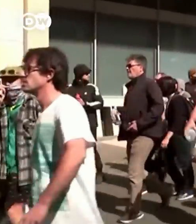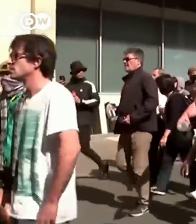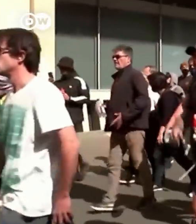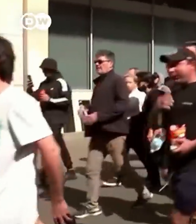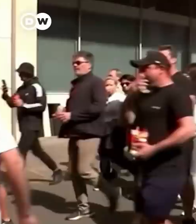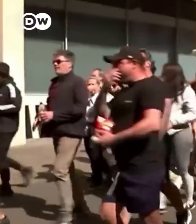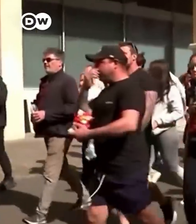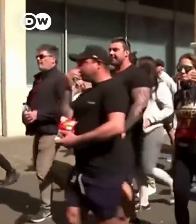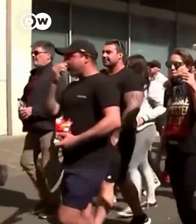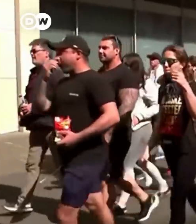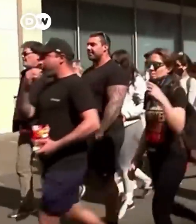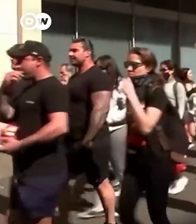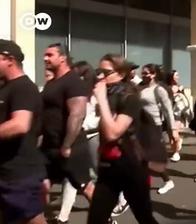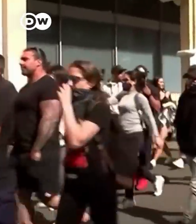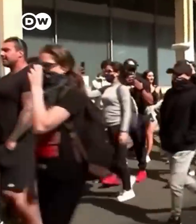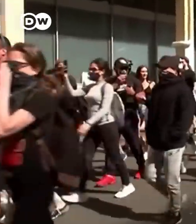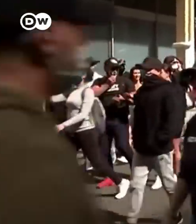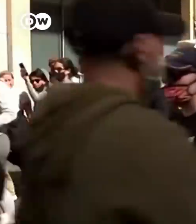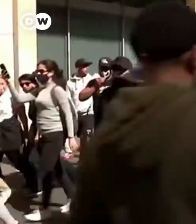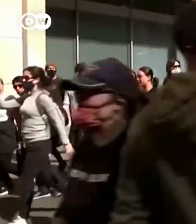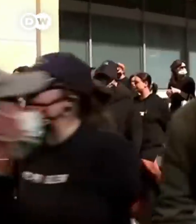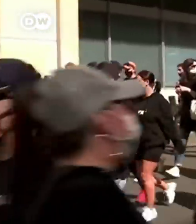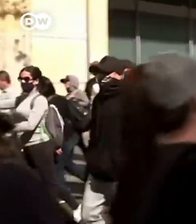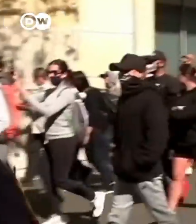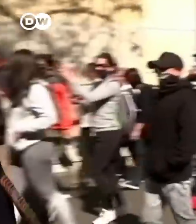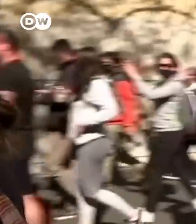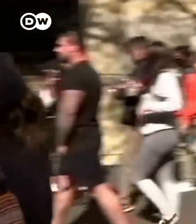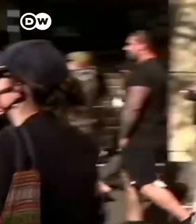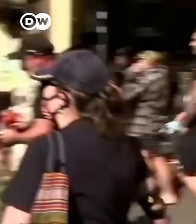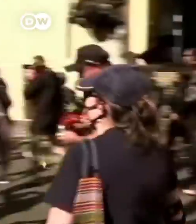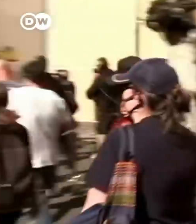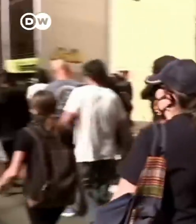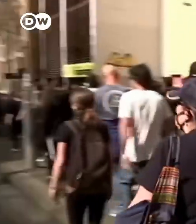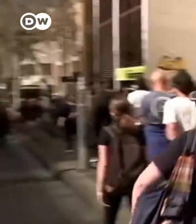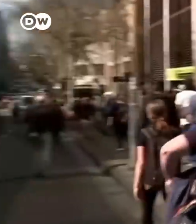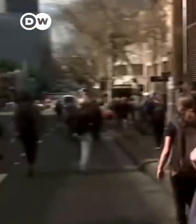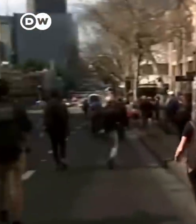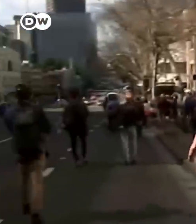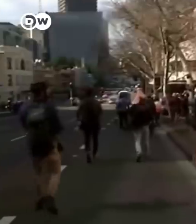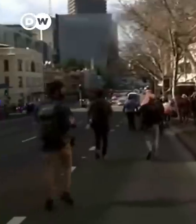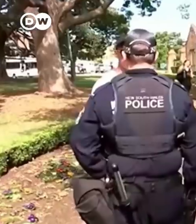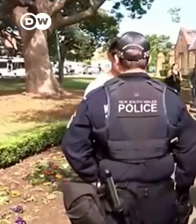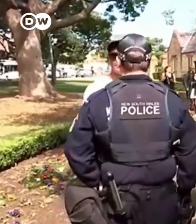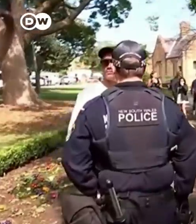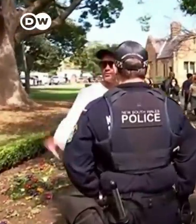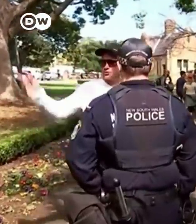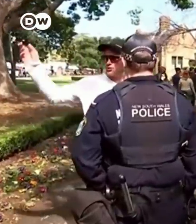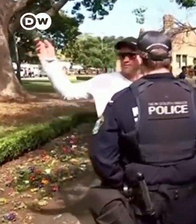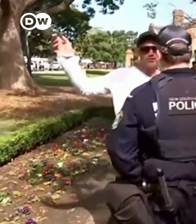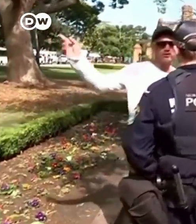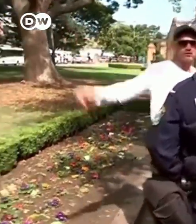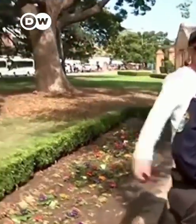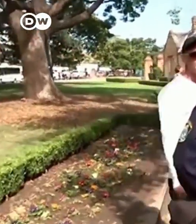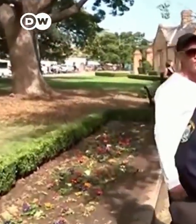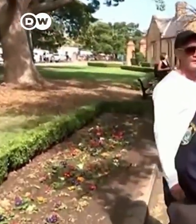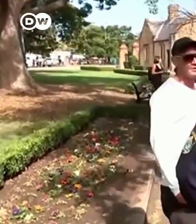at the centre of the COVID-19 outbreak. It's being fuelled by the Delta variant. The government is accelerating its